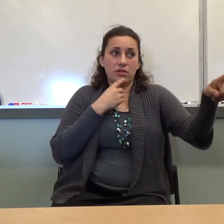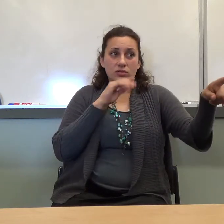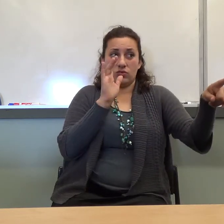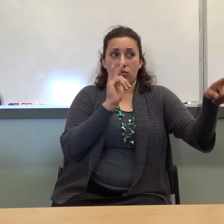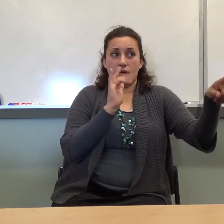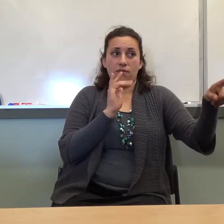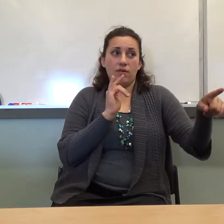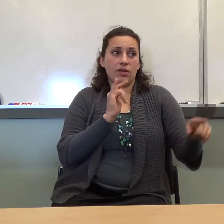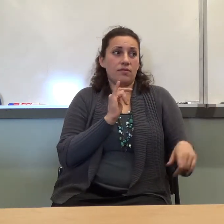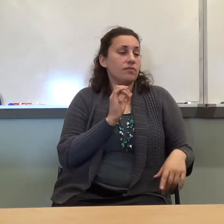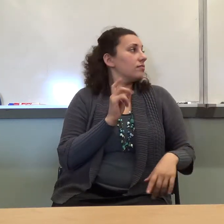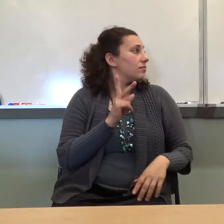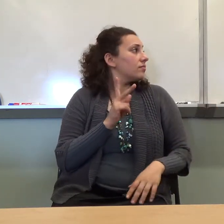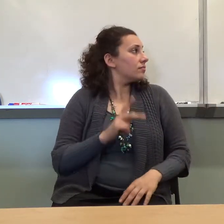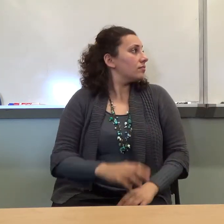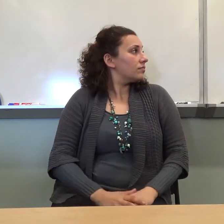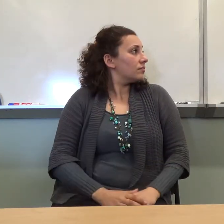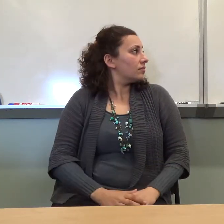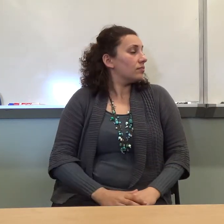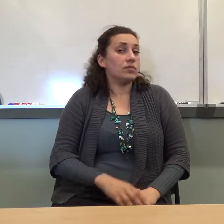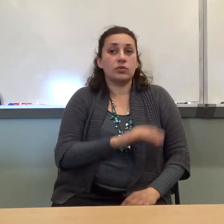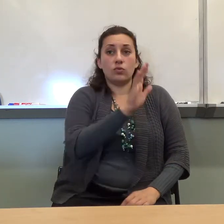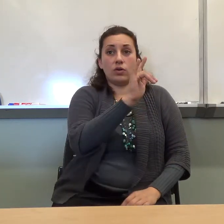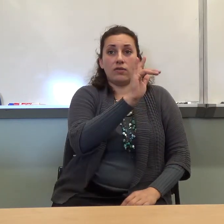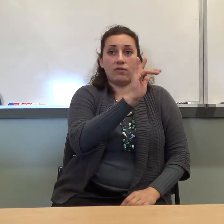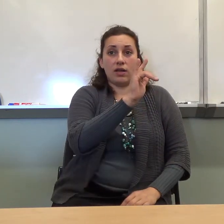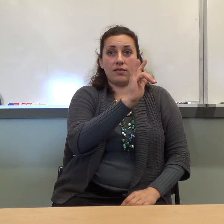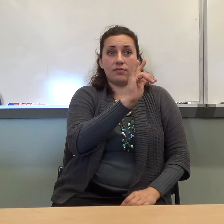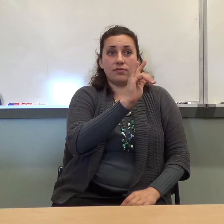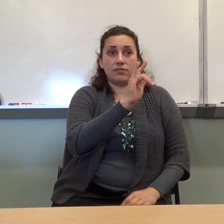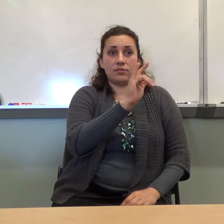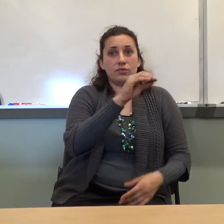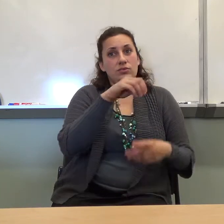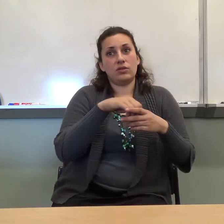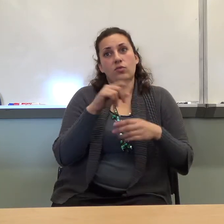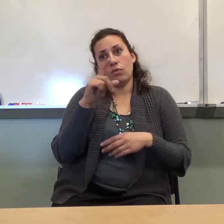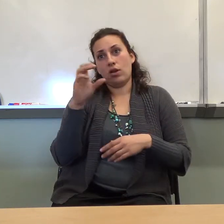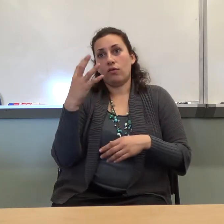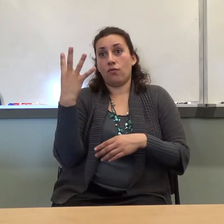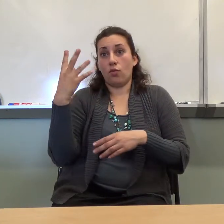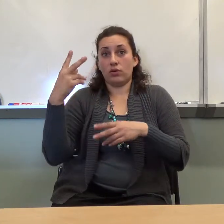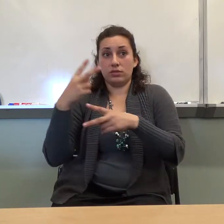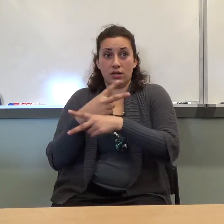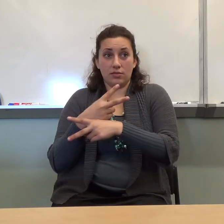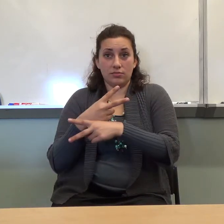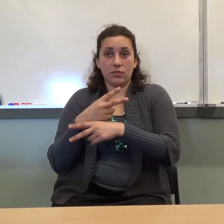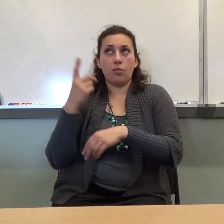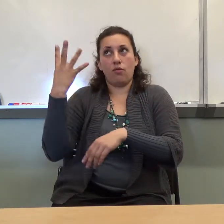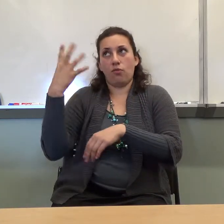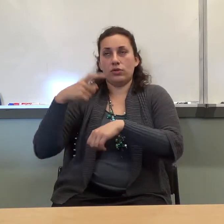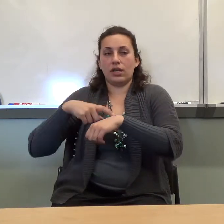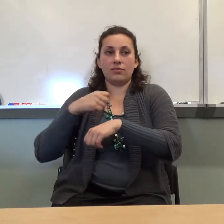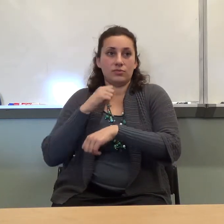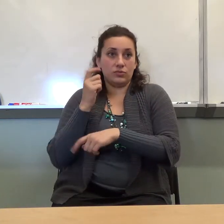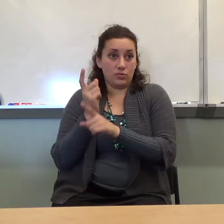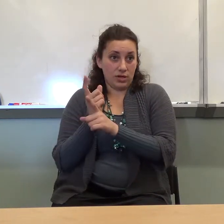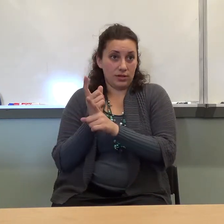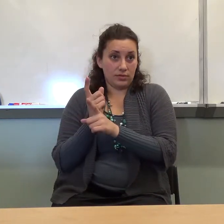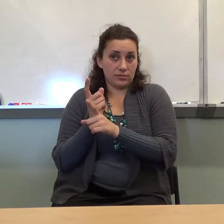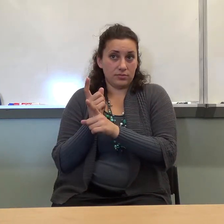25, great. All right, so 25 goes into that. Well, it goes into 100 four times, and there's 10 of those hundreds. So that would be 40